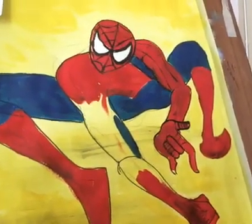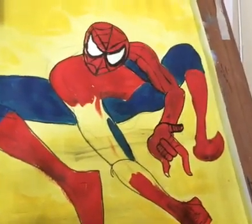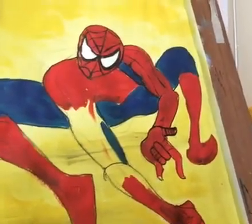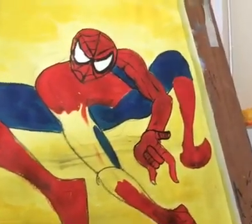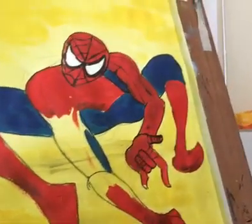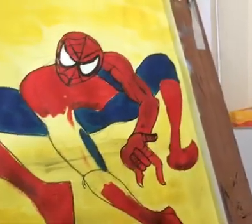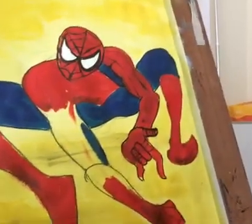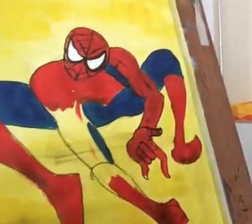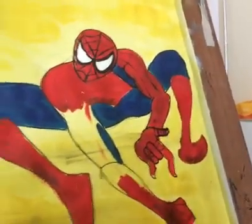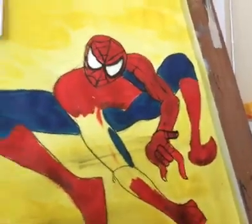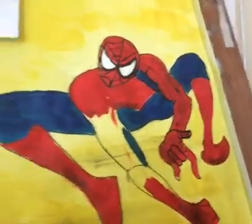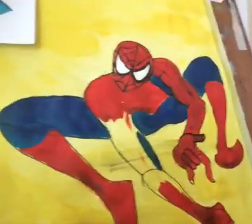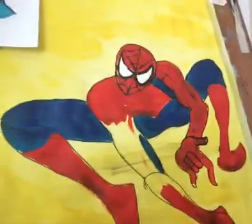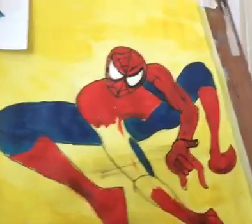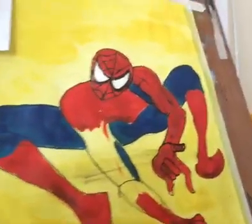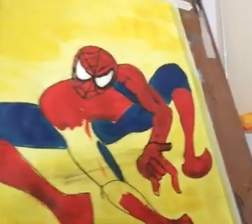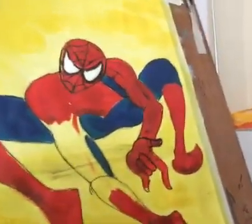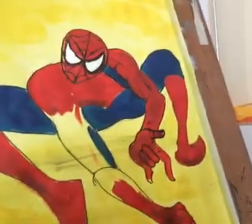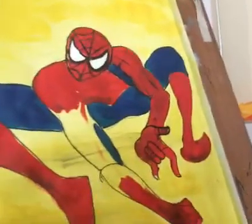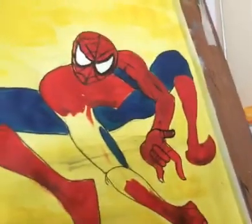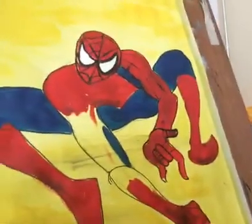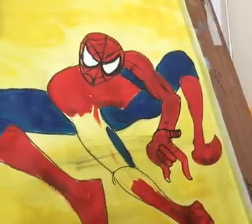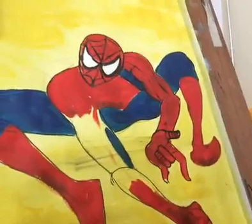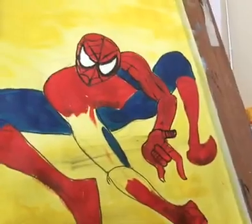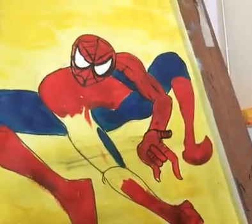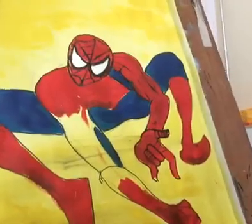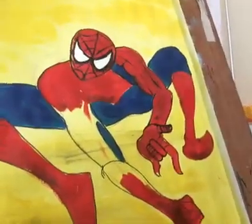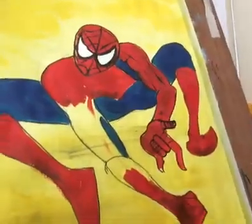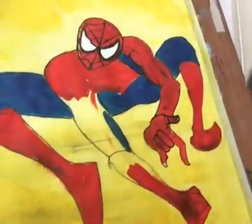Oh, I've got about 3 minutes.